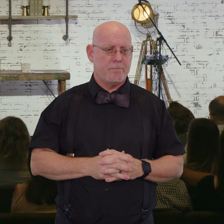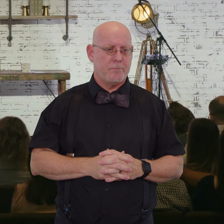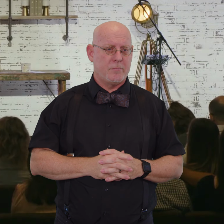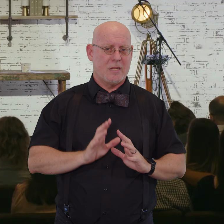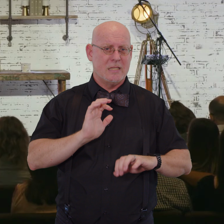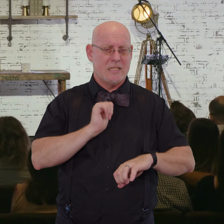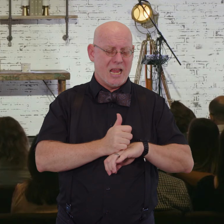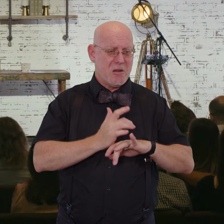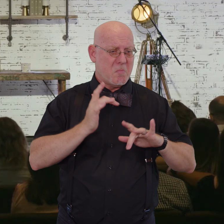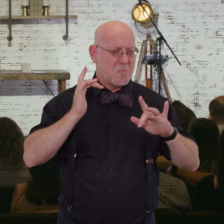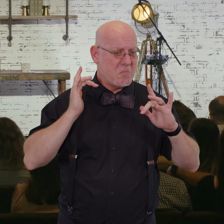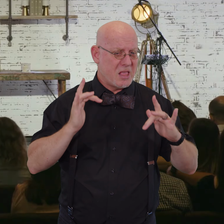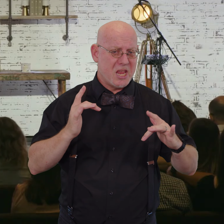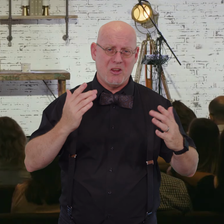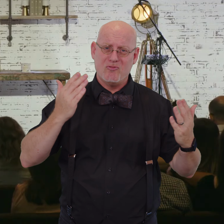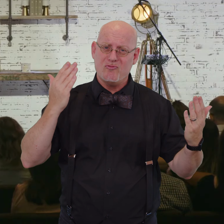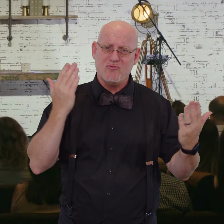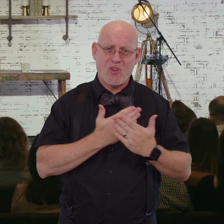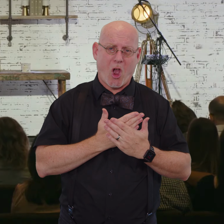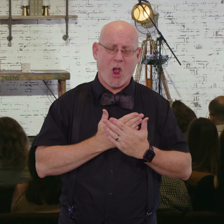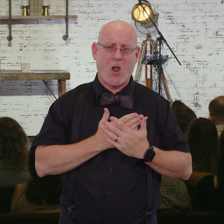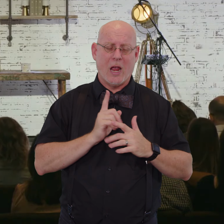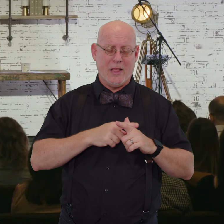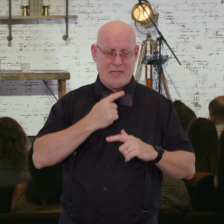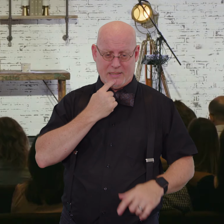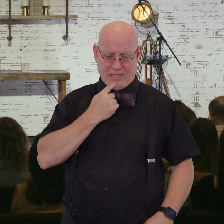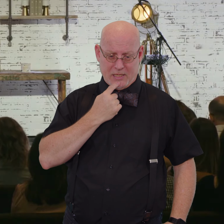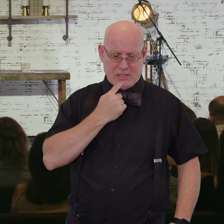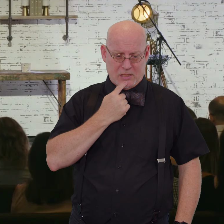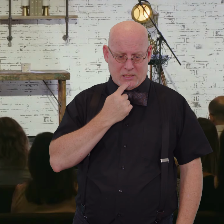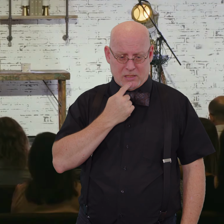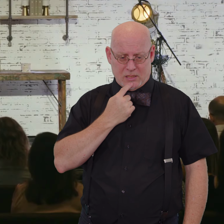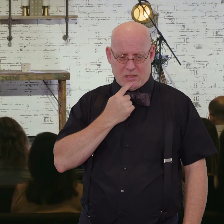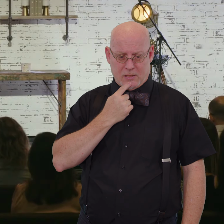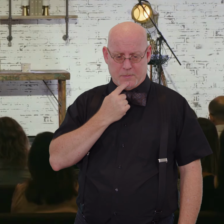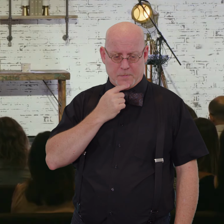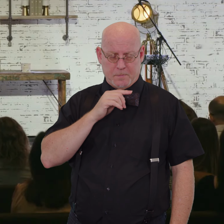the setting is bleak and it is dark and then he says